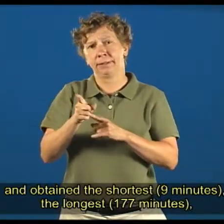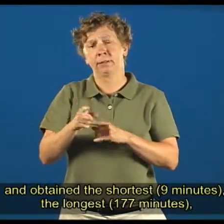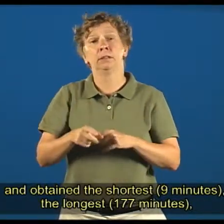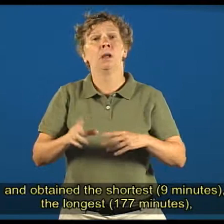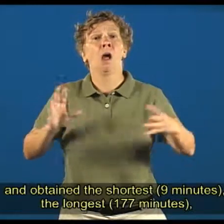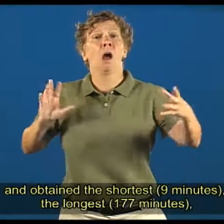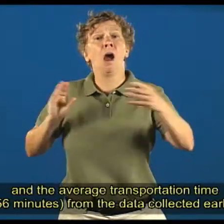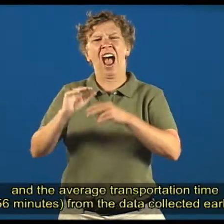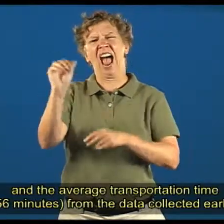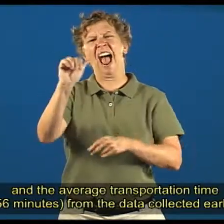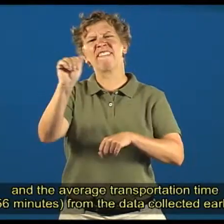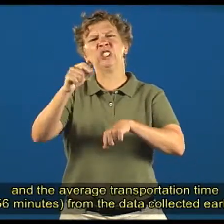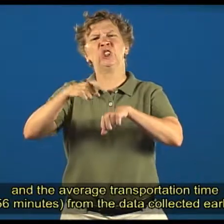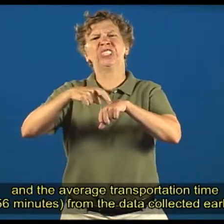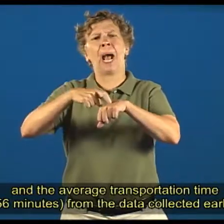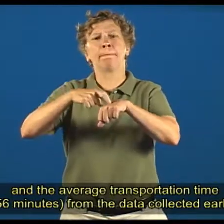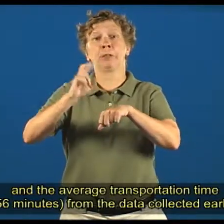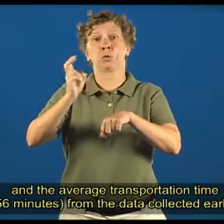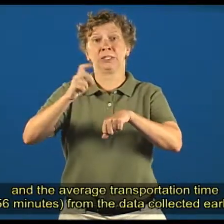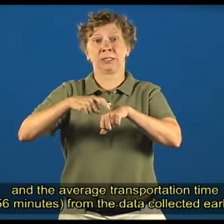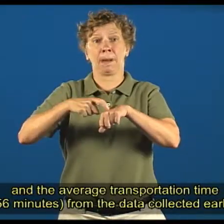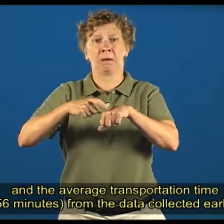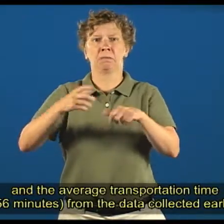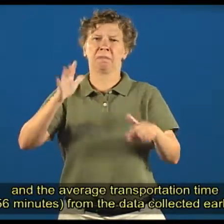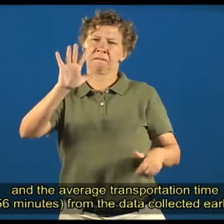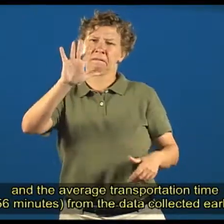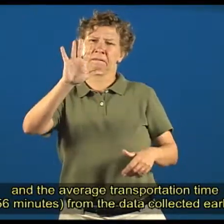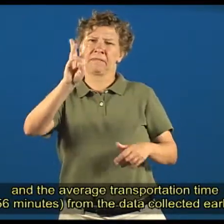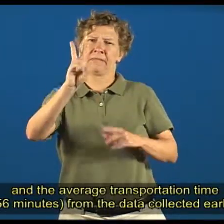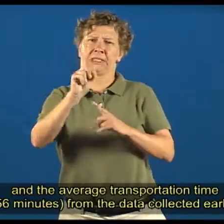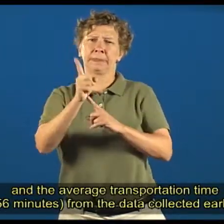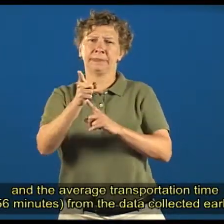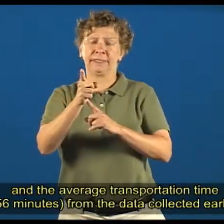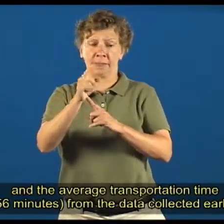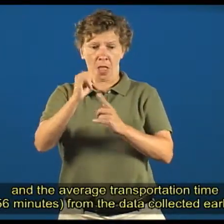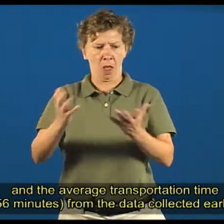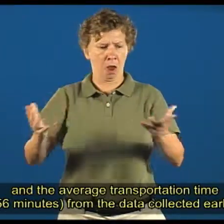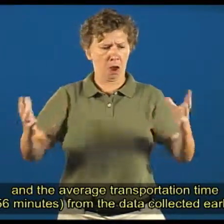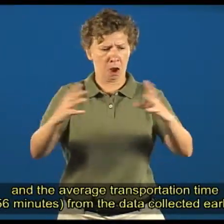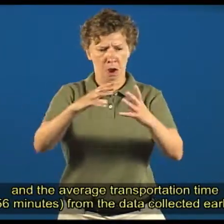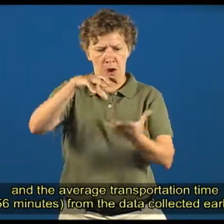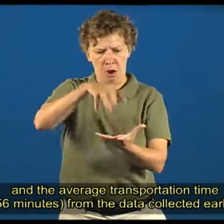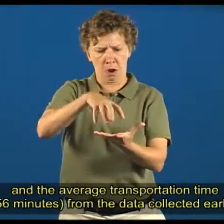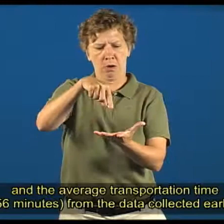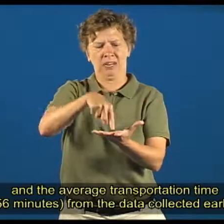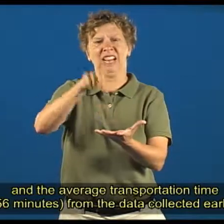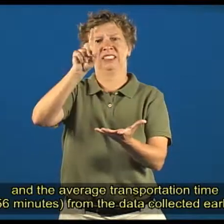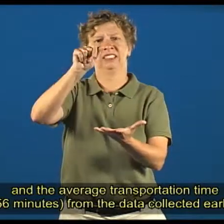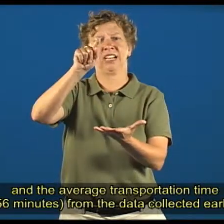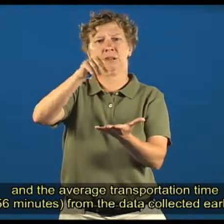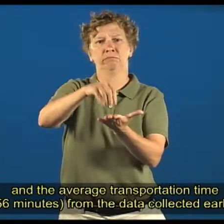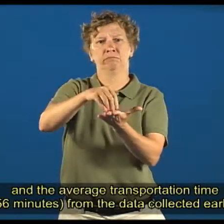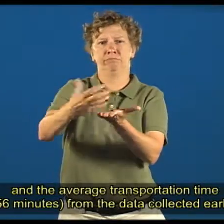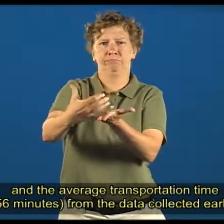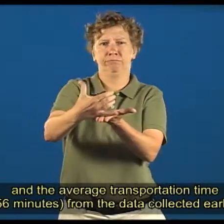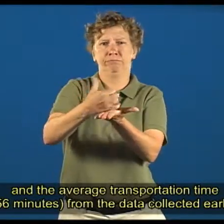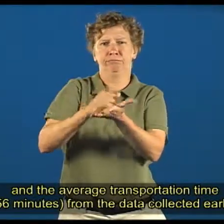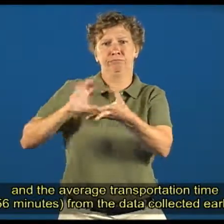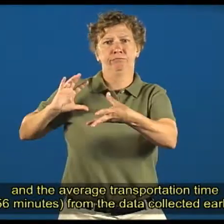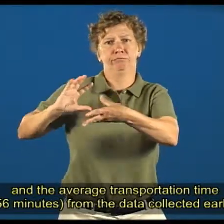177 minutes, and the average transportation time about 56 minutes from the data collected